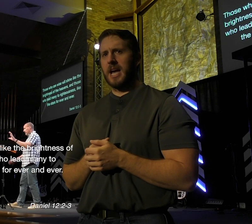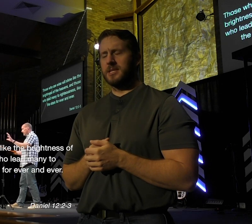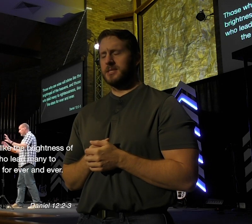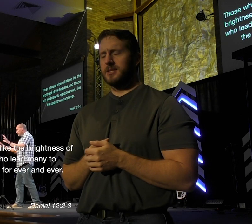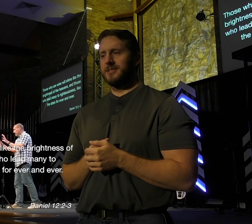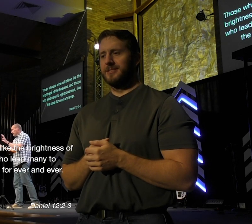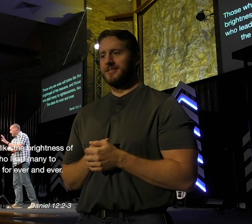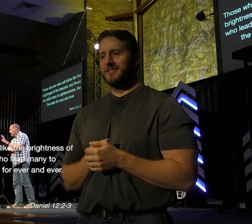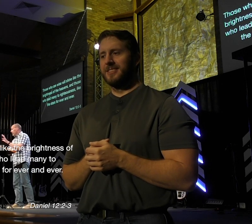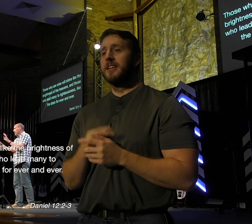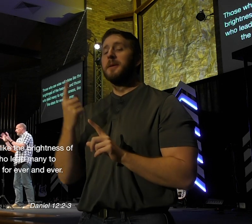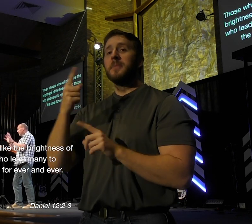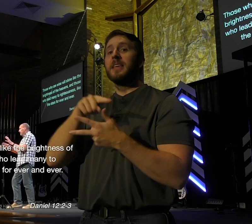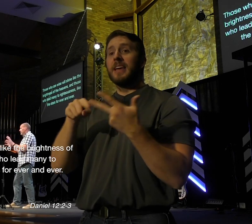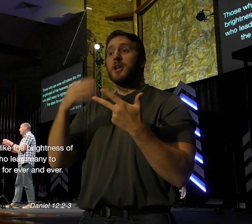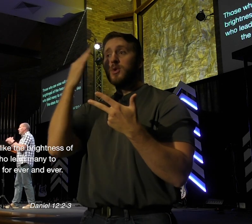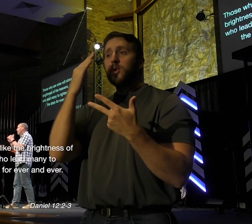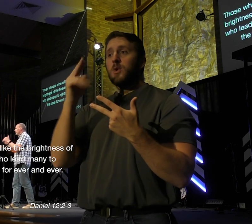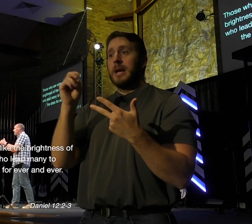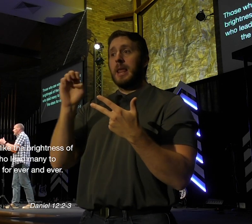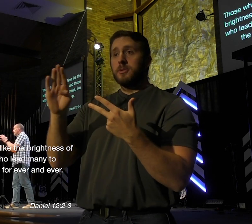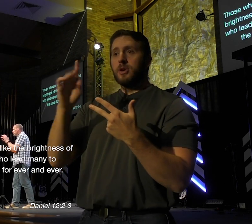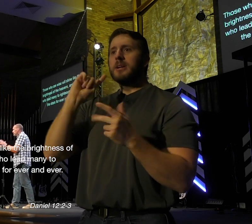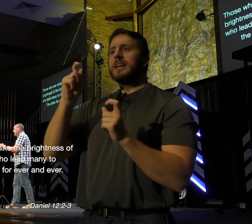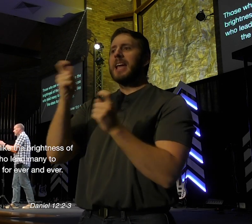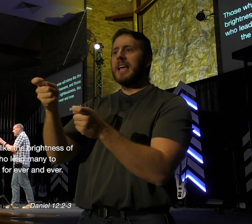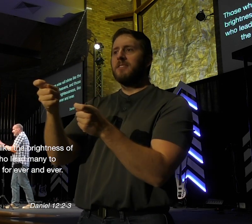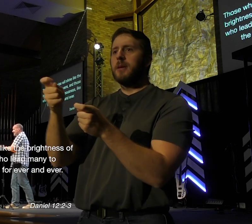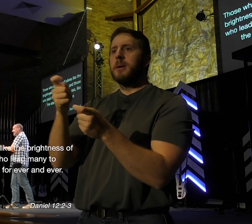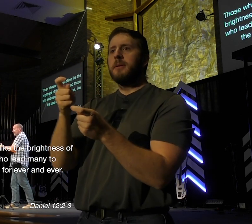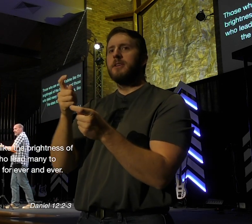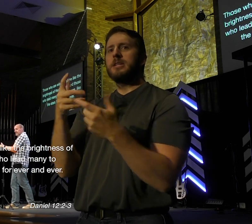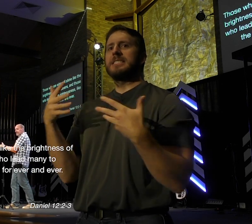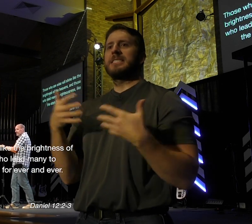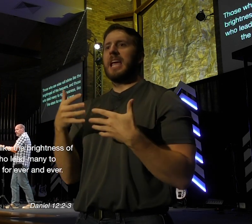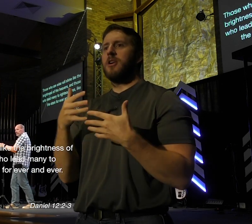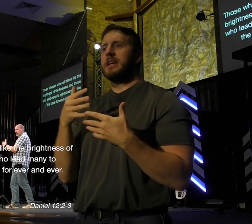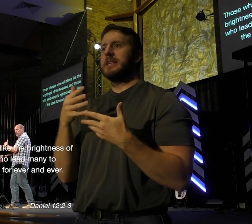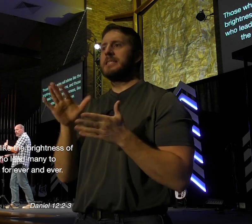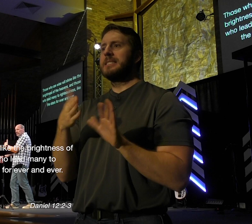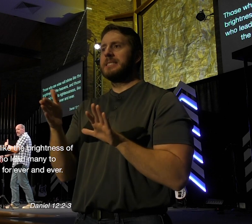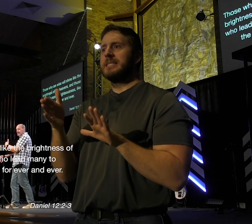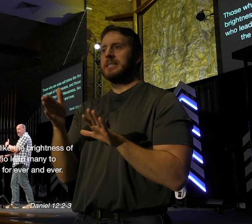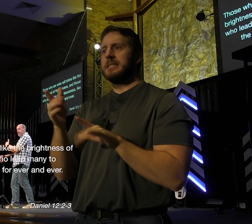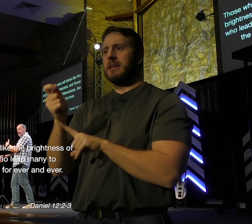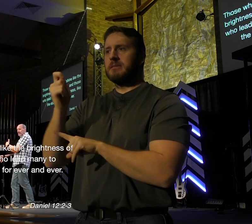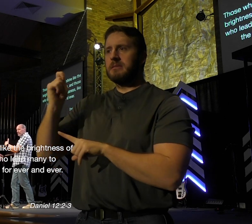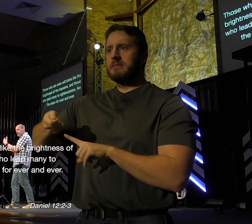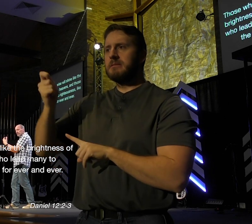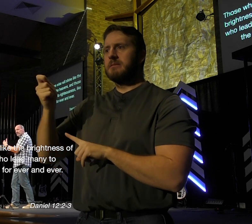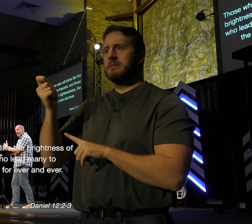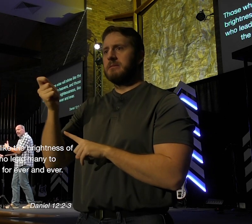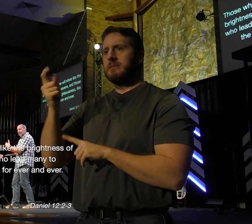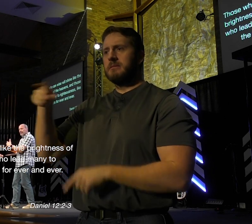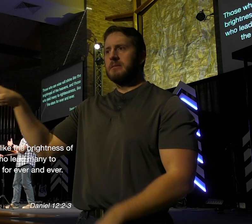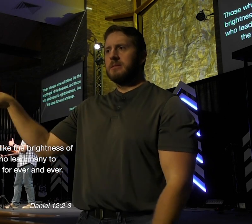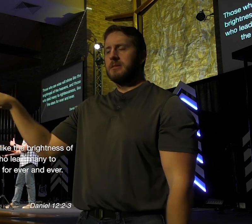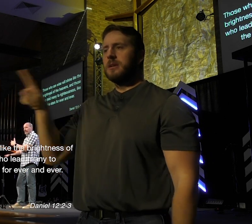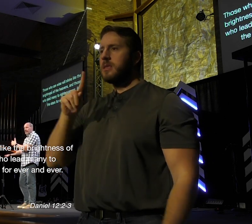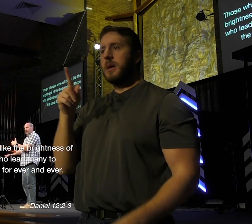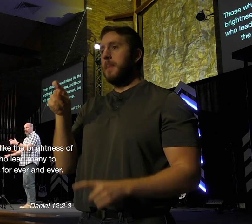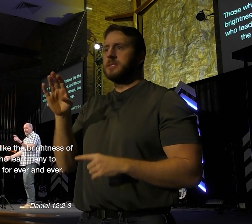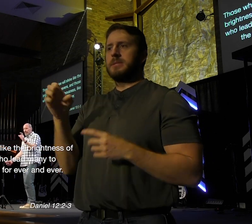knew Nebuchadnezzar gave them a very scary death sentence. I'm not trying to minimize it. They must have been